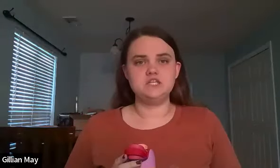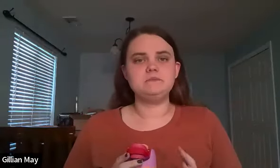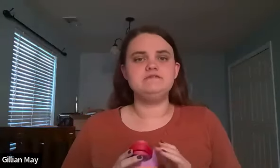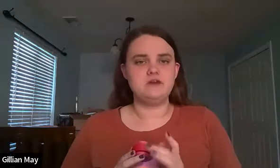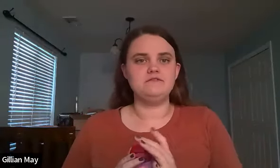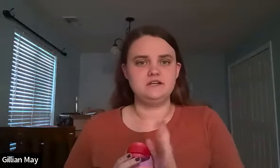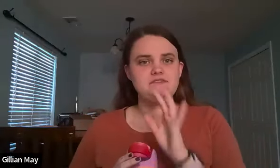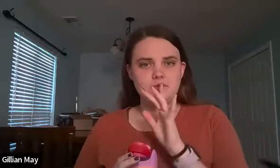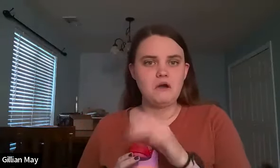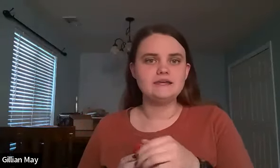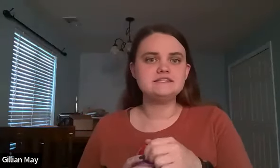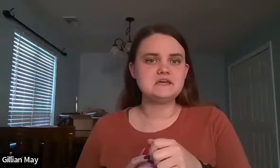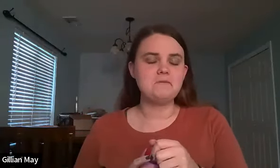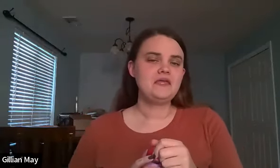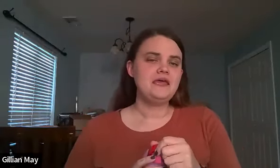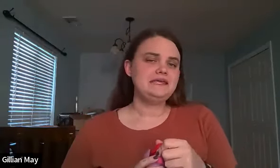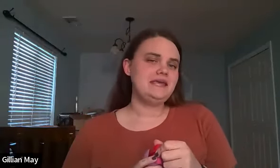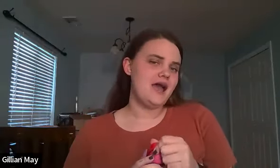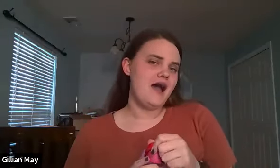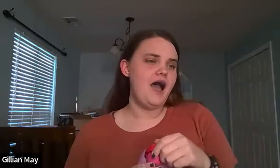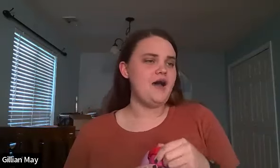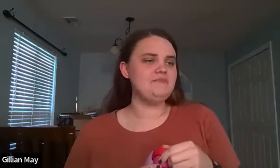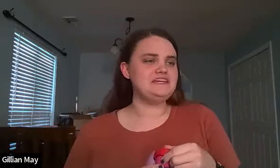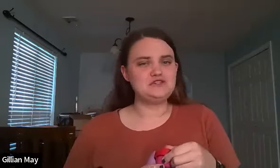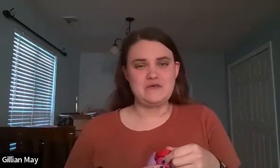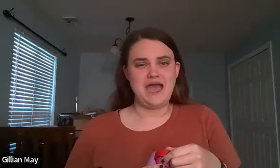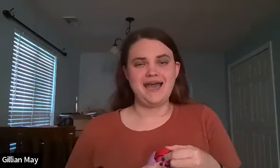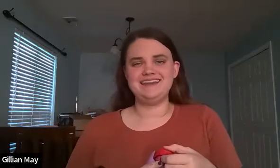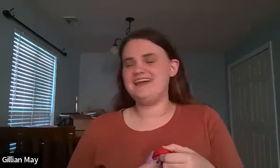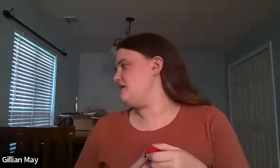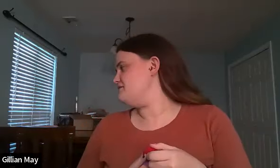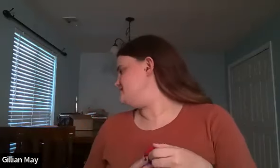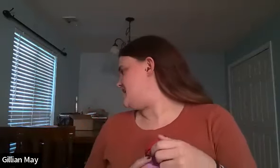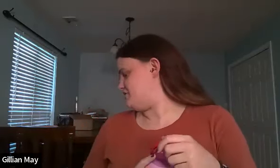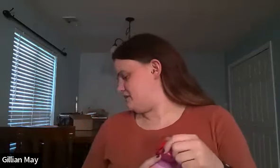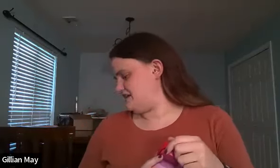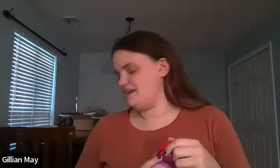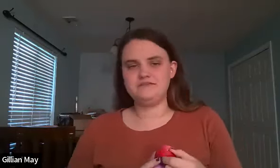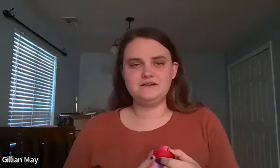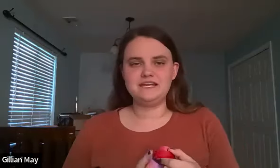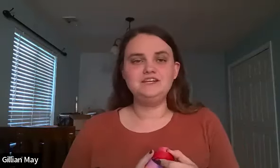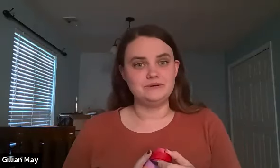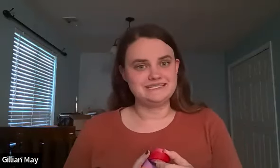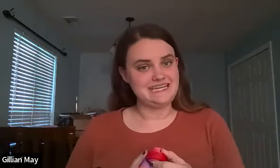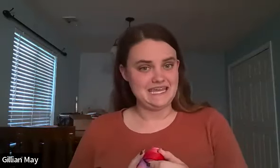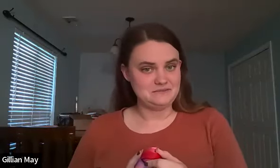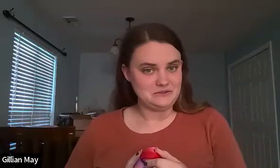took me forever to get them quiet. So yeah, they do that. I love them to death, but they are very noisy animals.